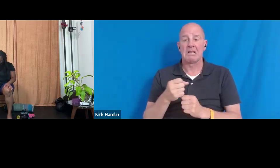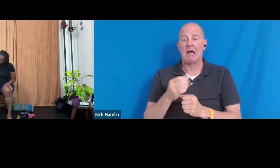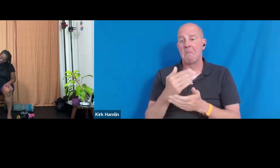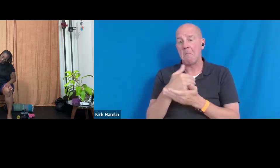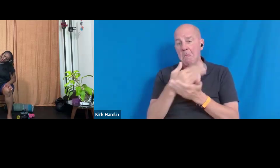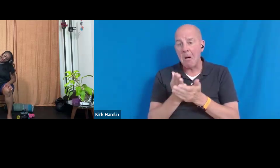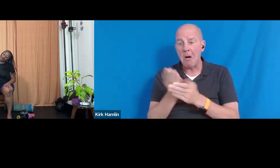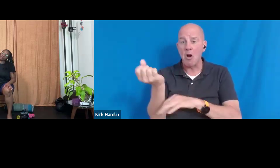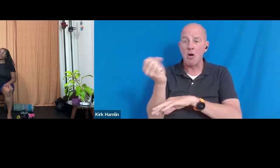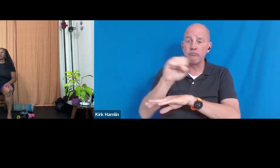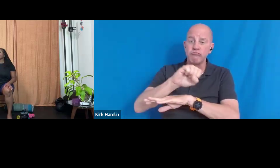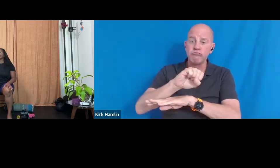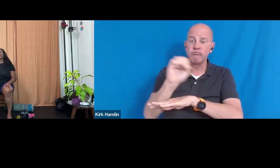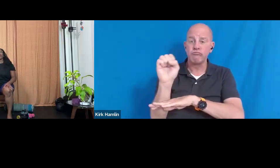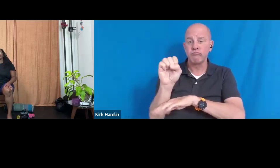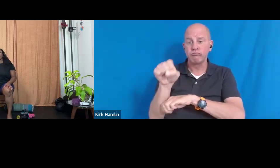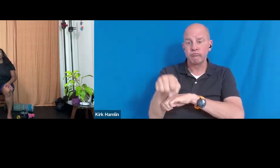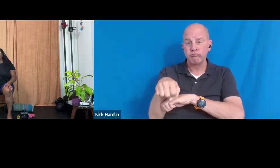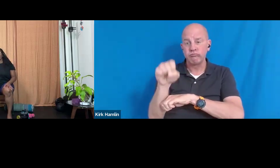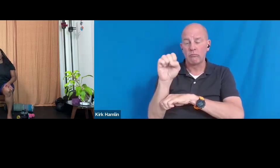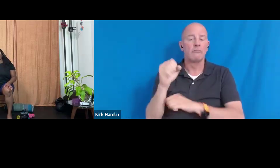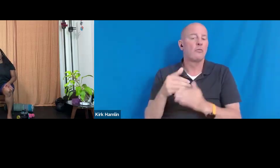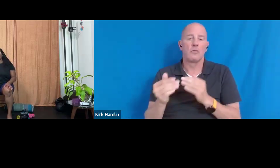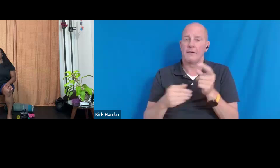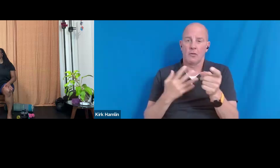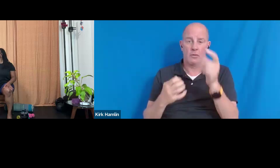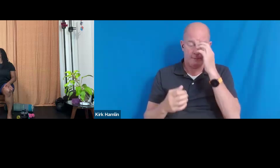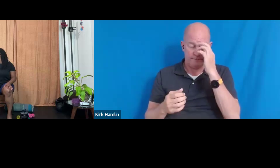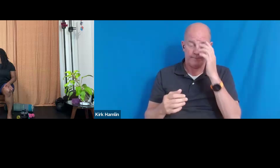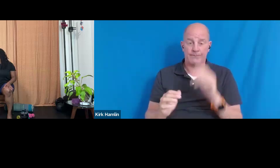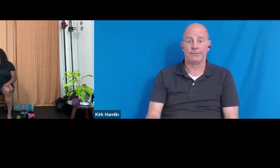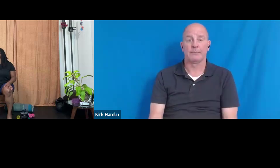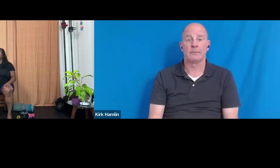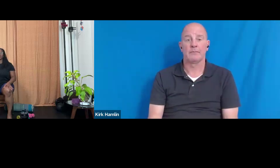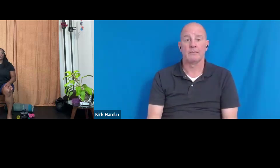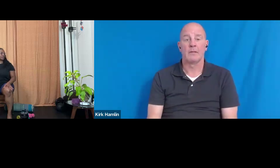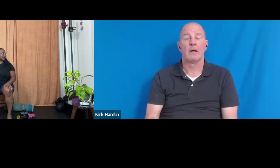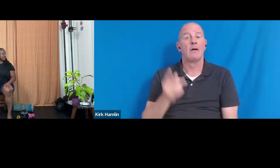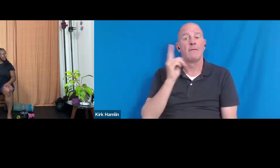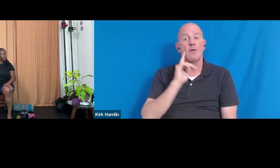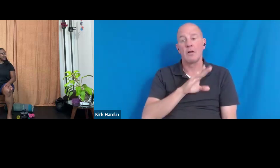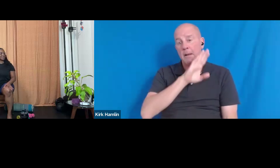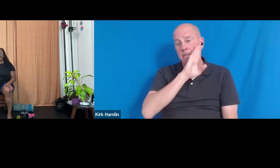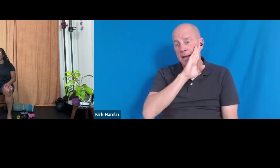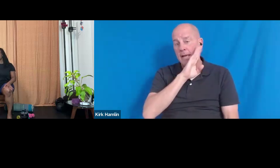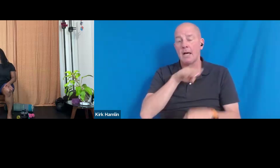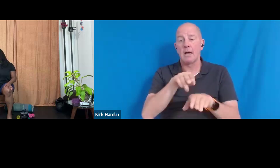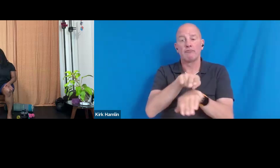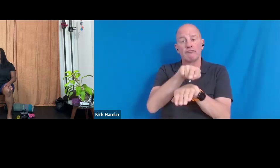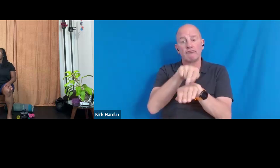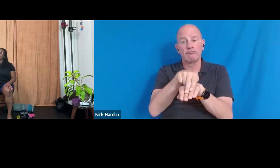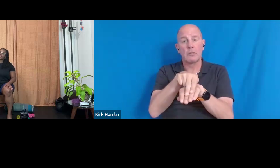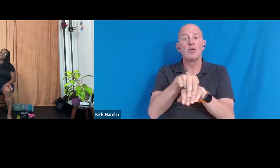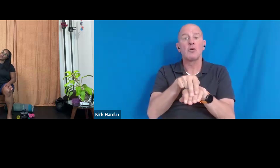backwards. If we are reclined on the ground, bed, or whatever, then we can work on turning side to